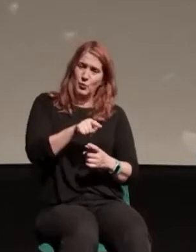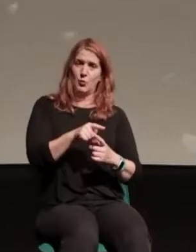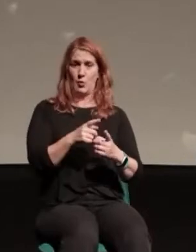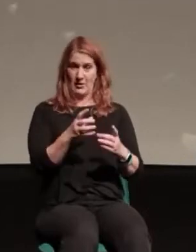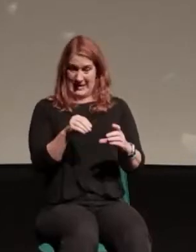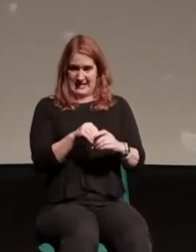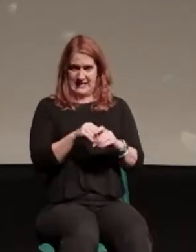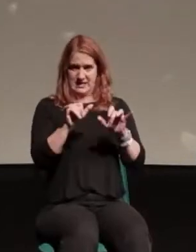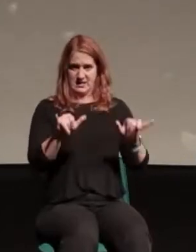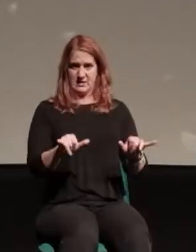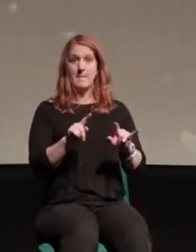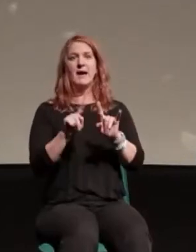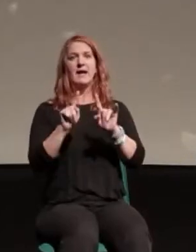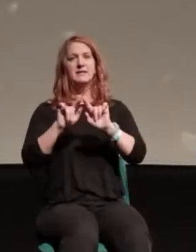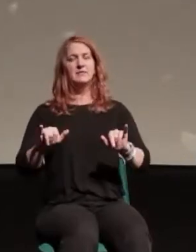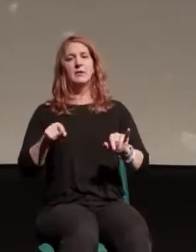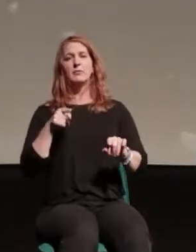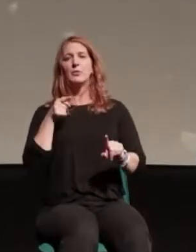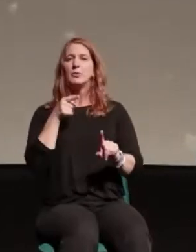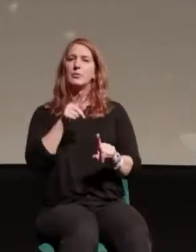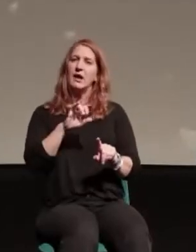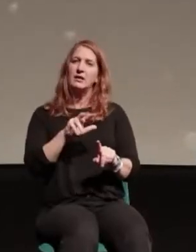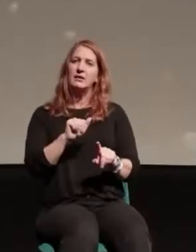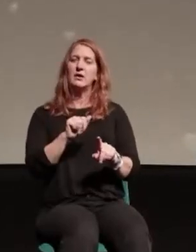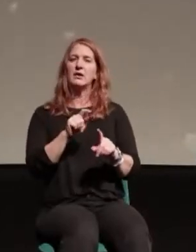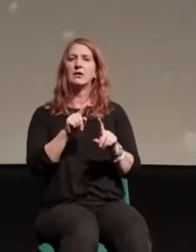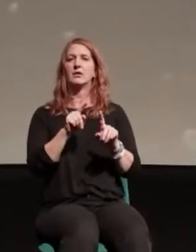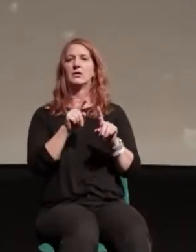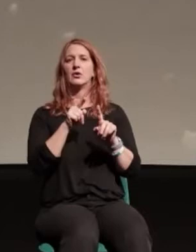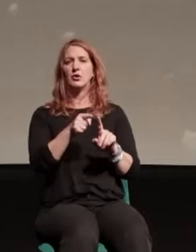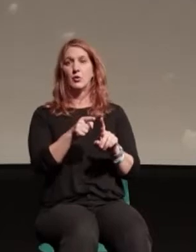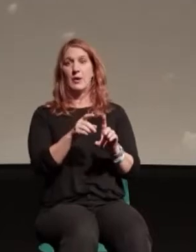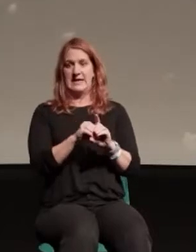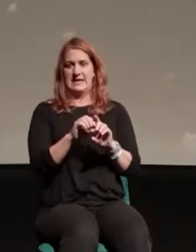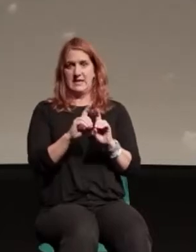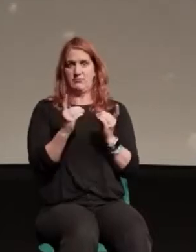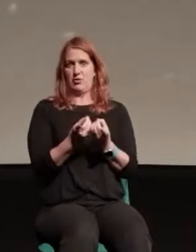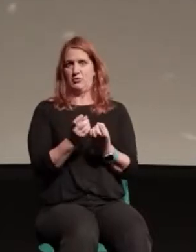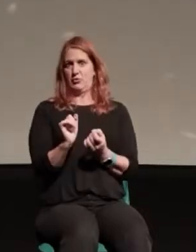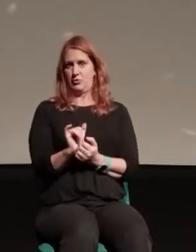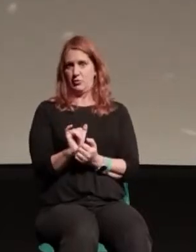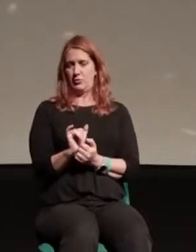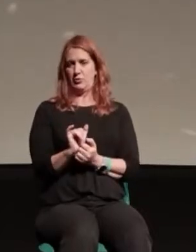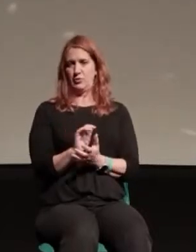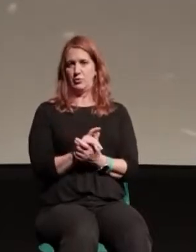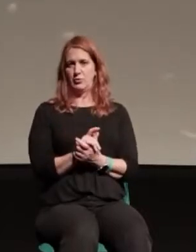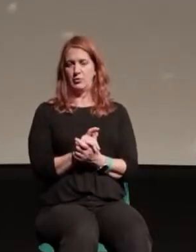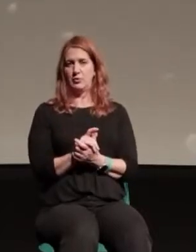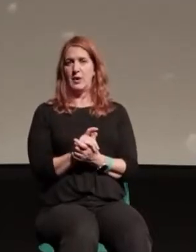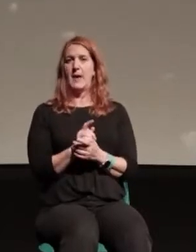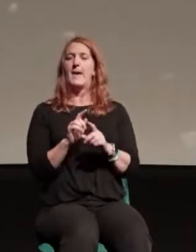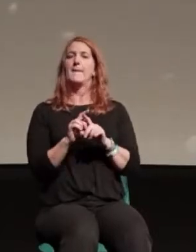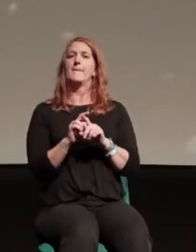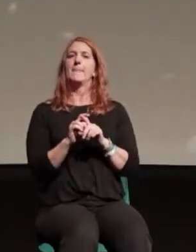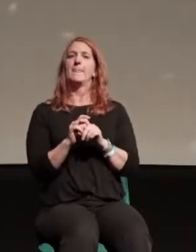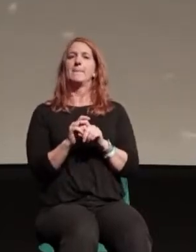for this, but you're also you kind of have an enclosed department as well. But there's a lot